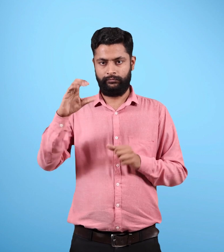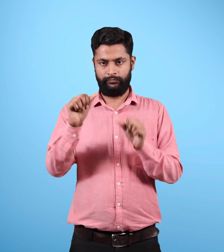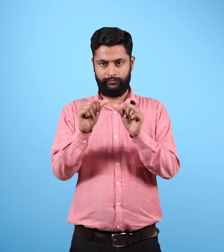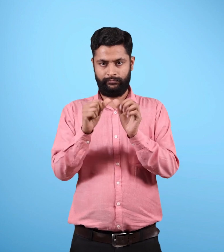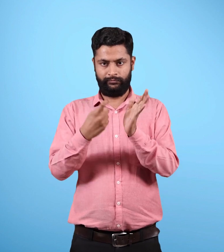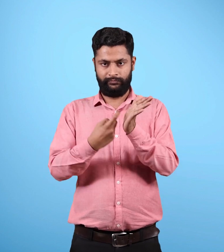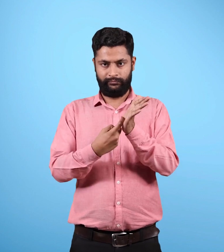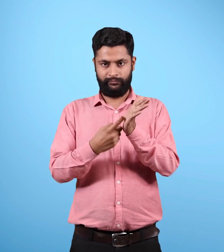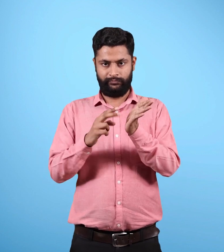carnivore,